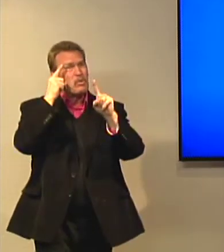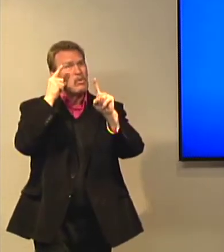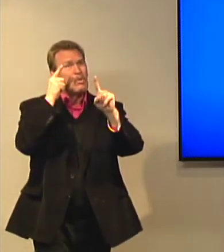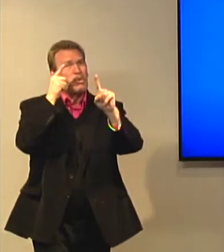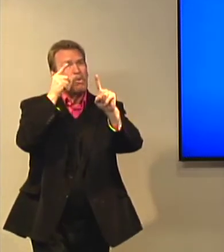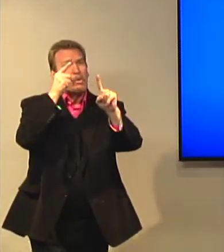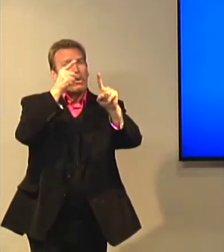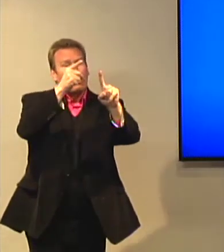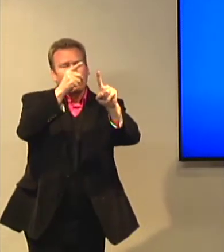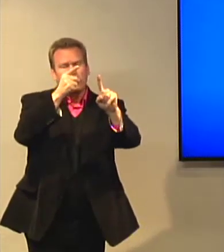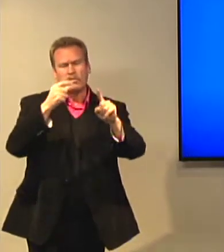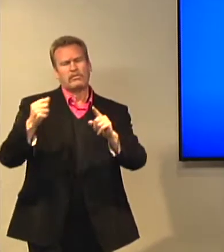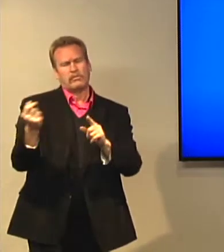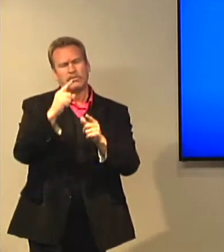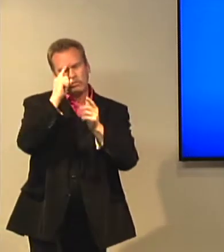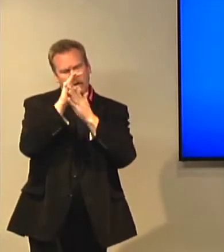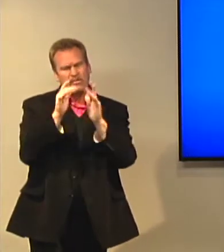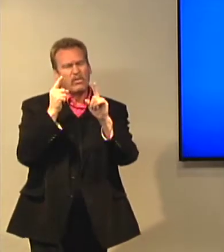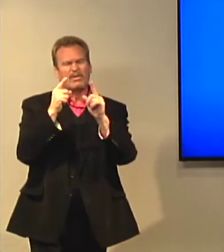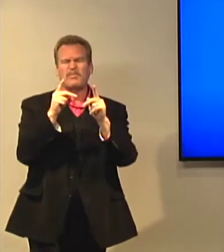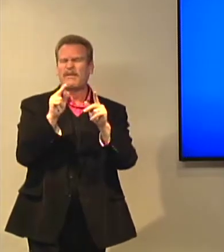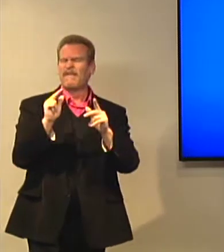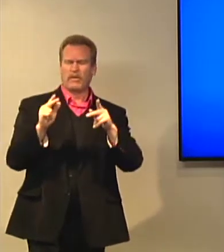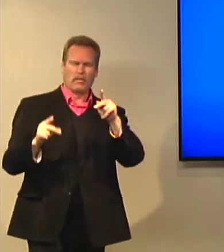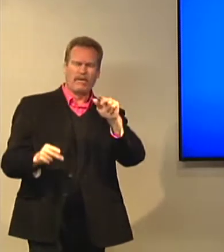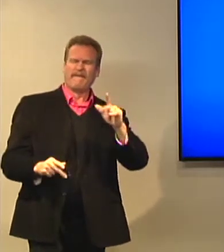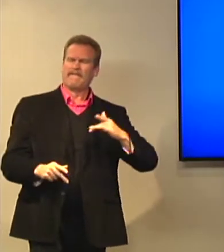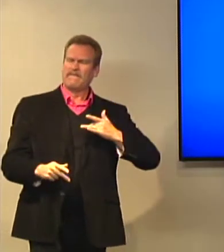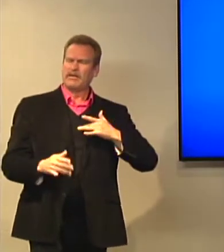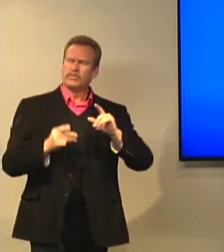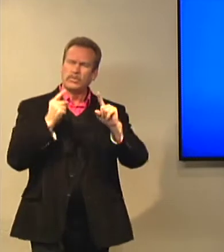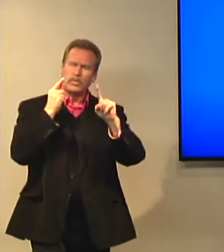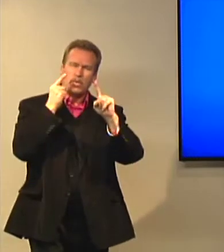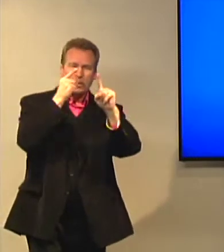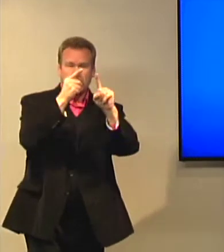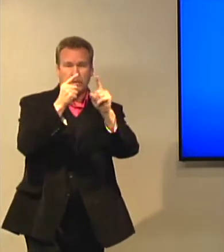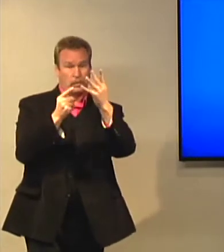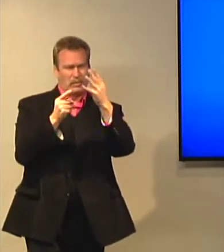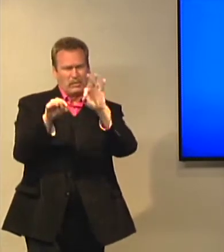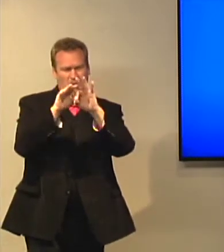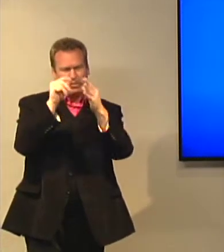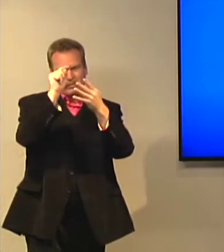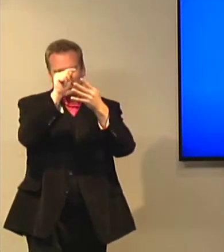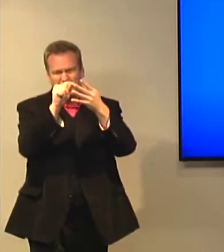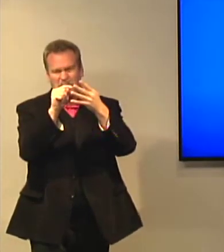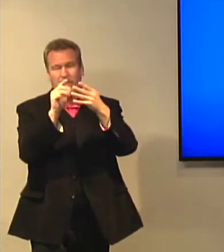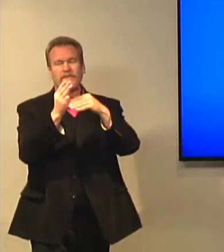Paul talks about the goals of a Christian and what the believer's goals should be.